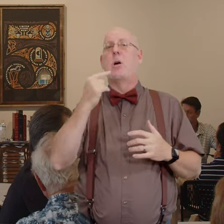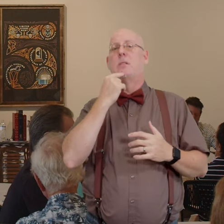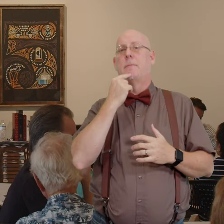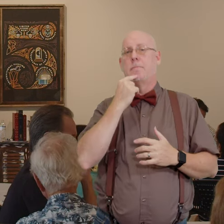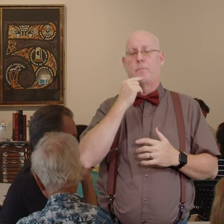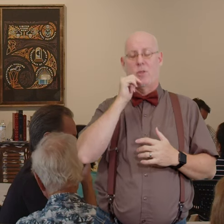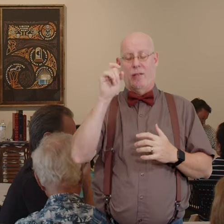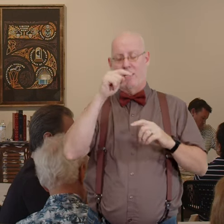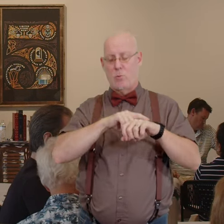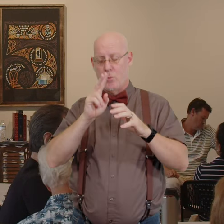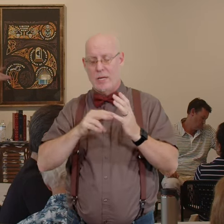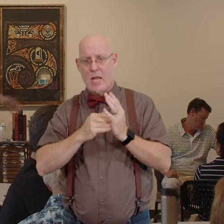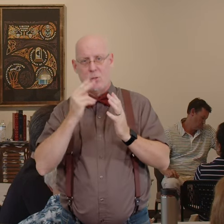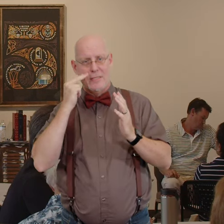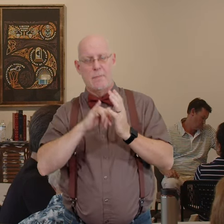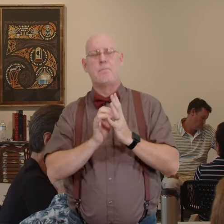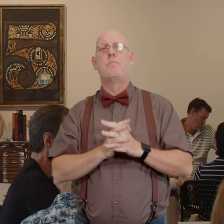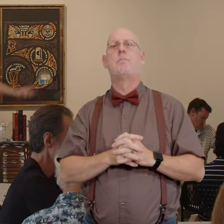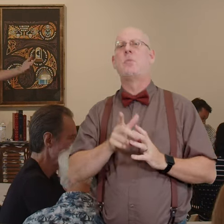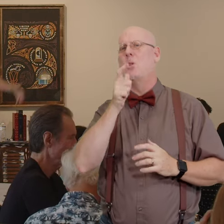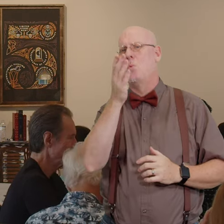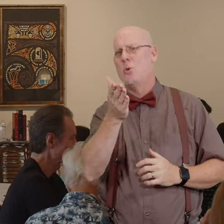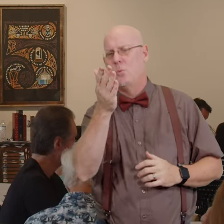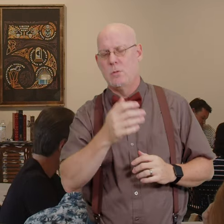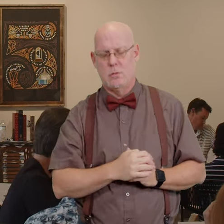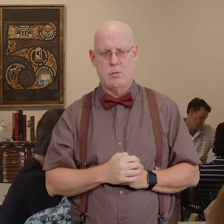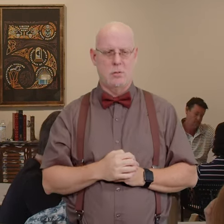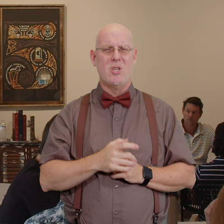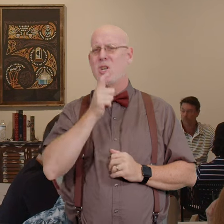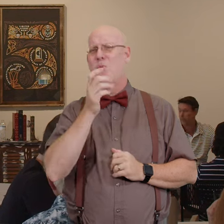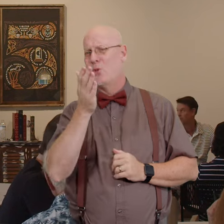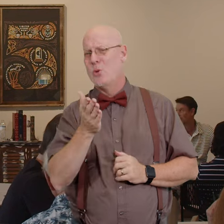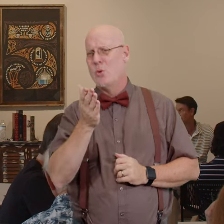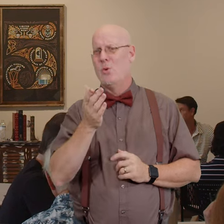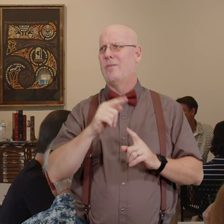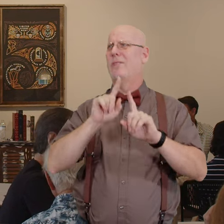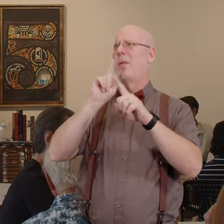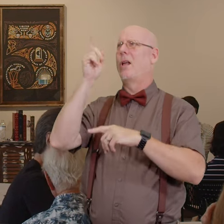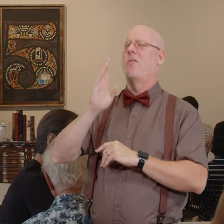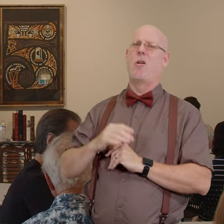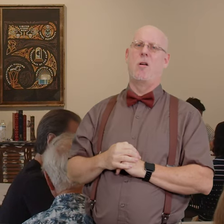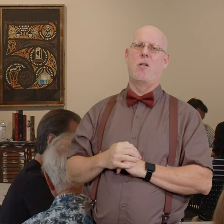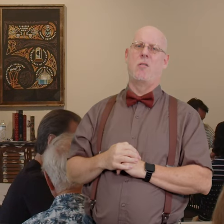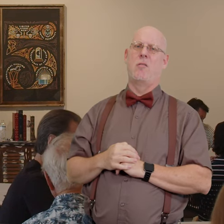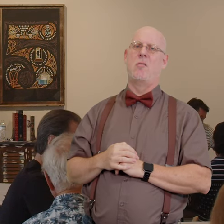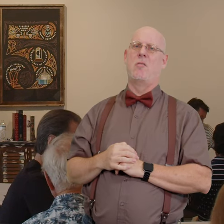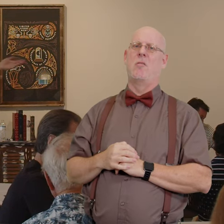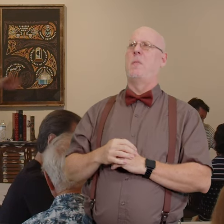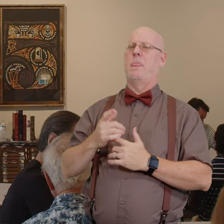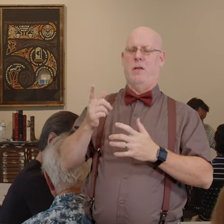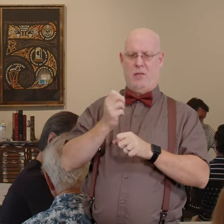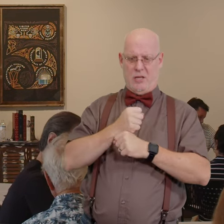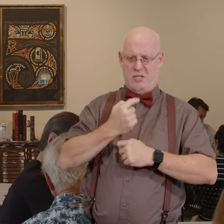Paul say? Well, we don't have time to read it again, but you can see it there. Who are you? Who are you to reply back to God? Well,